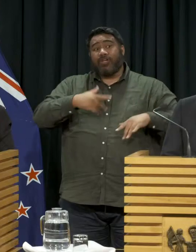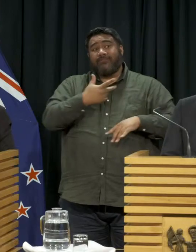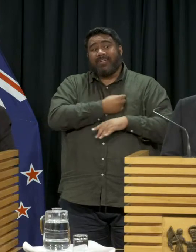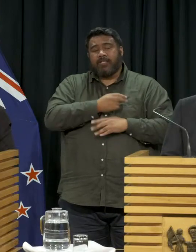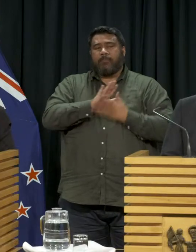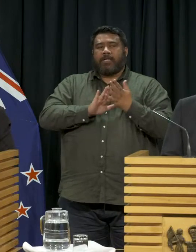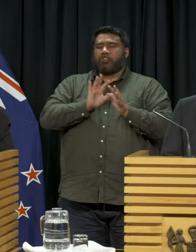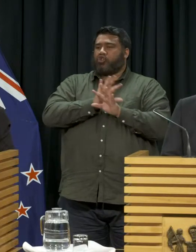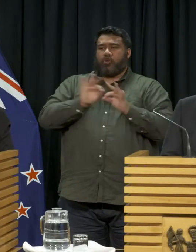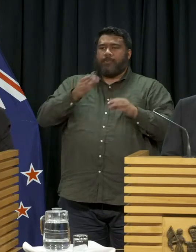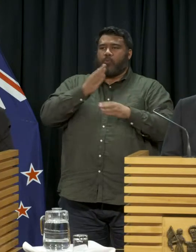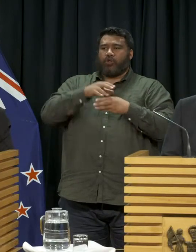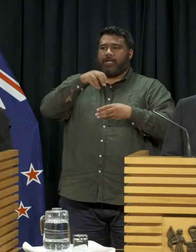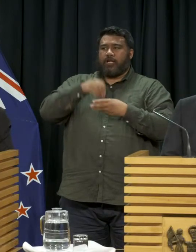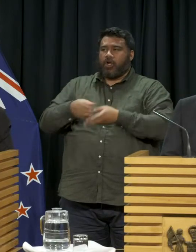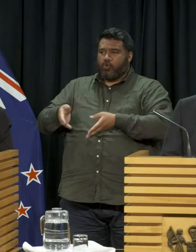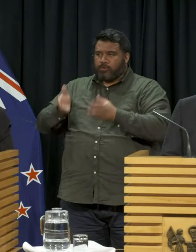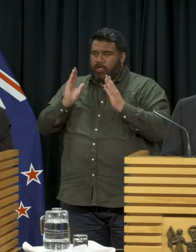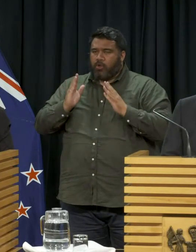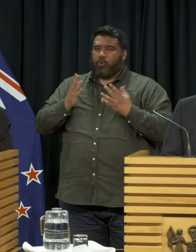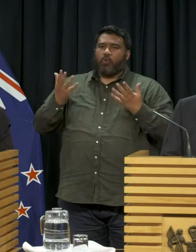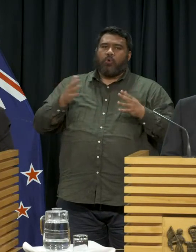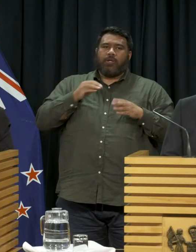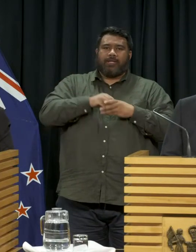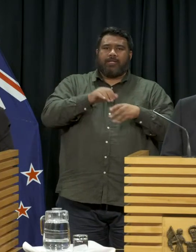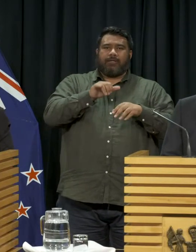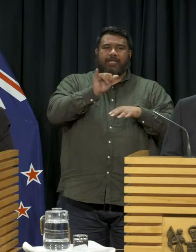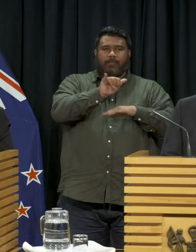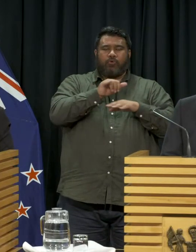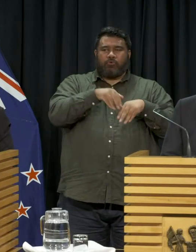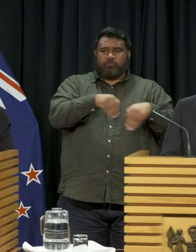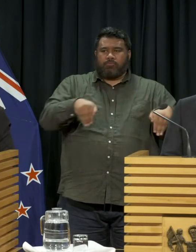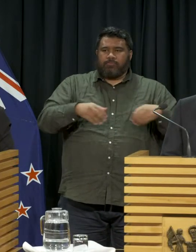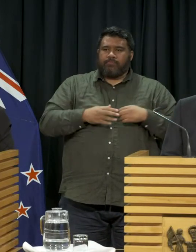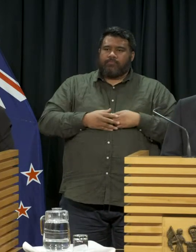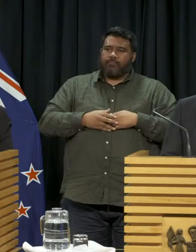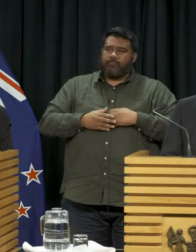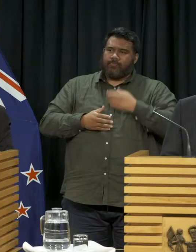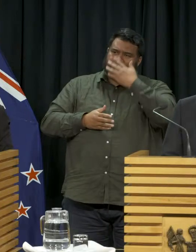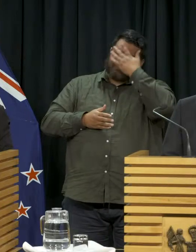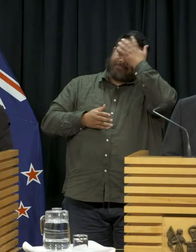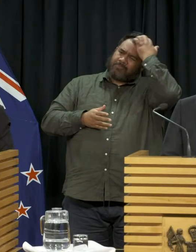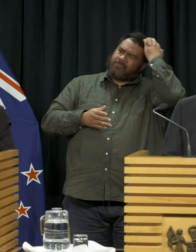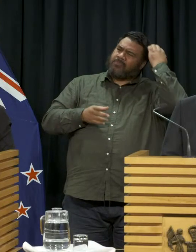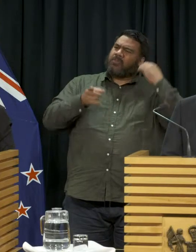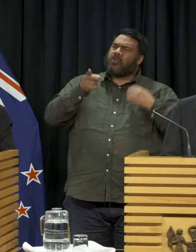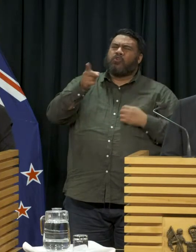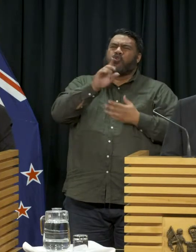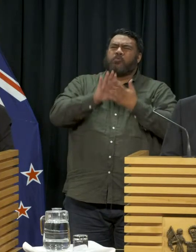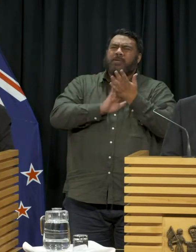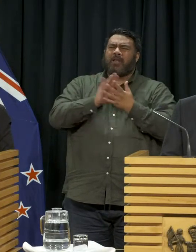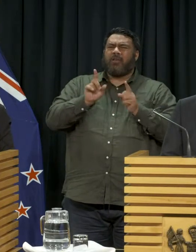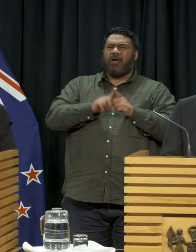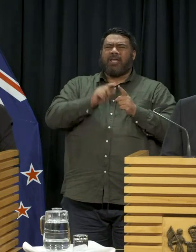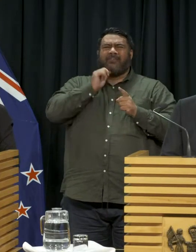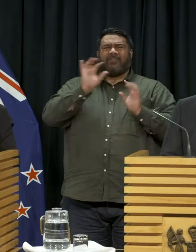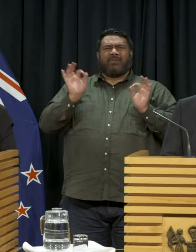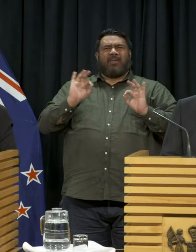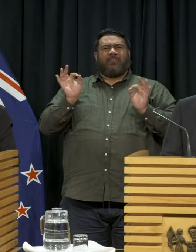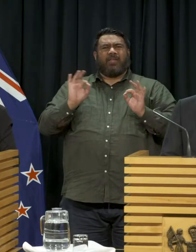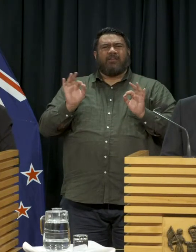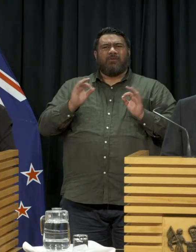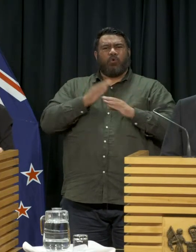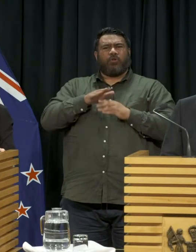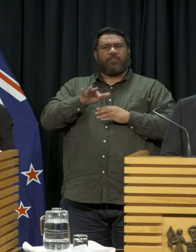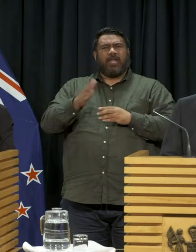working in our facilities. What exactly do you mean by their employees will need to consider their options? Oh, basically, either they're redeployed. If there is not an option to